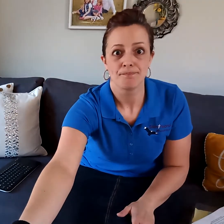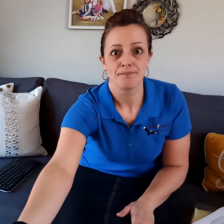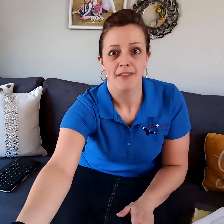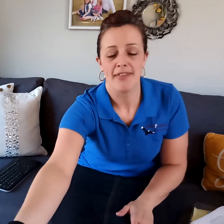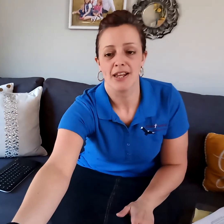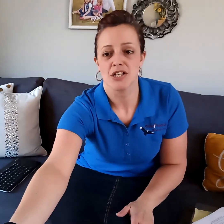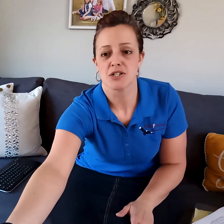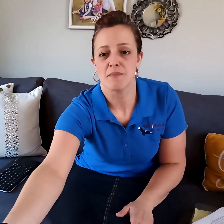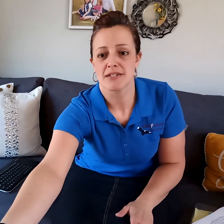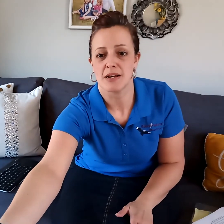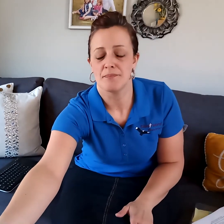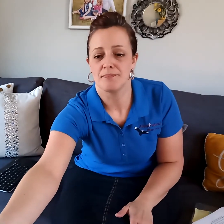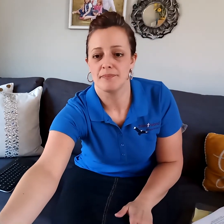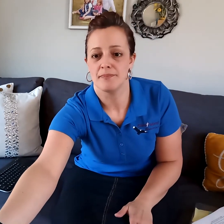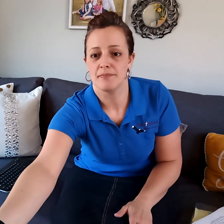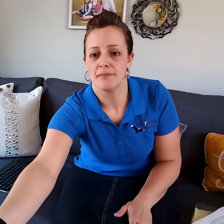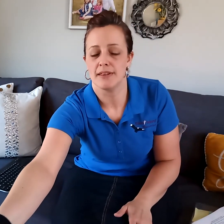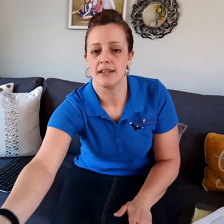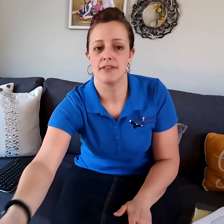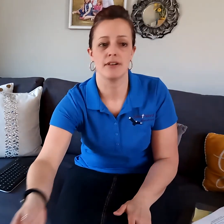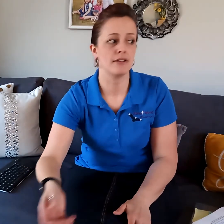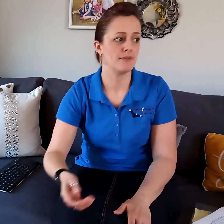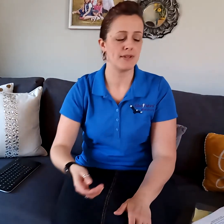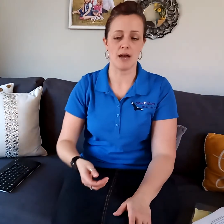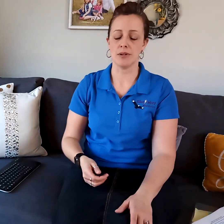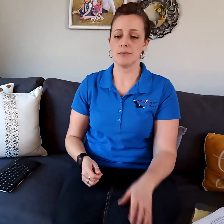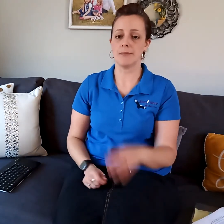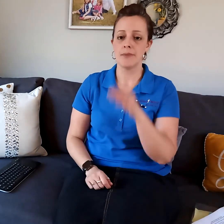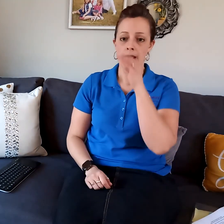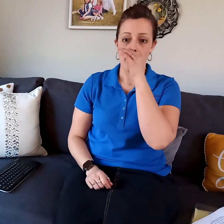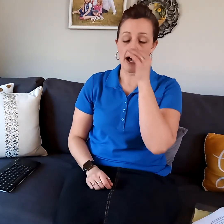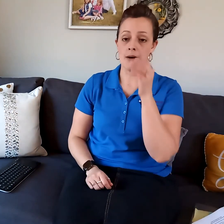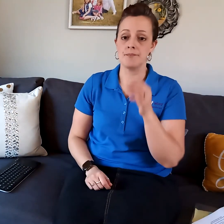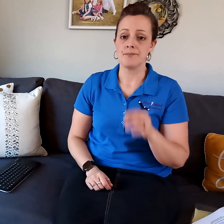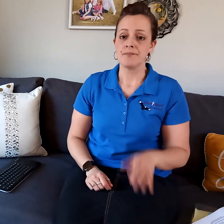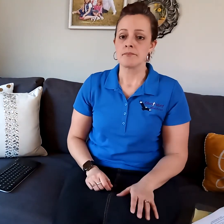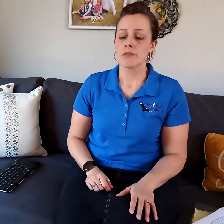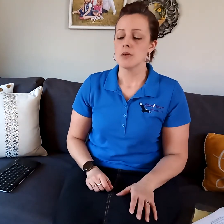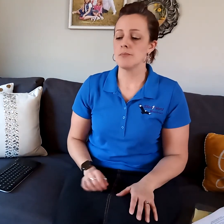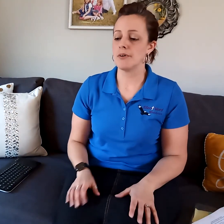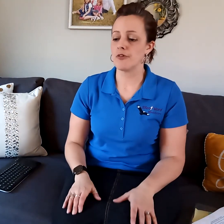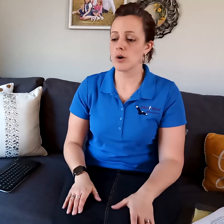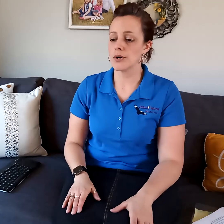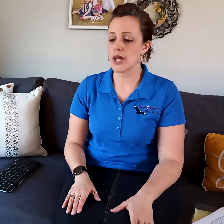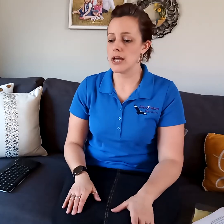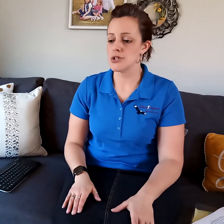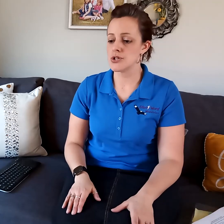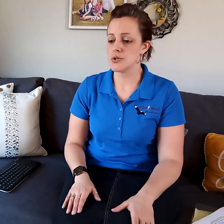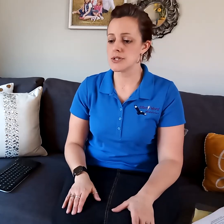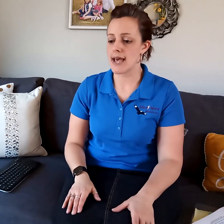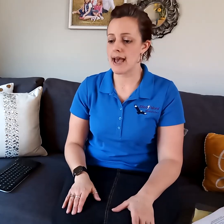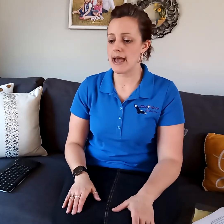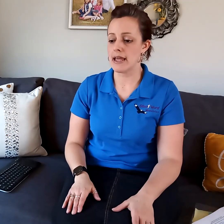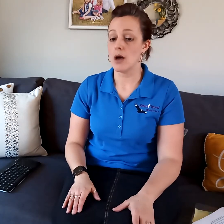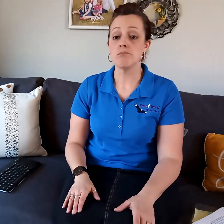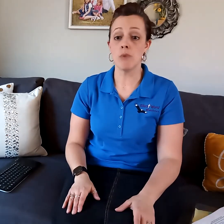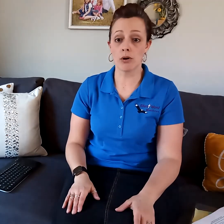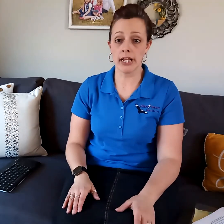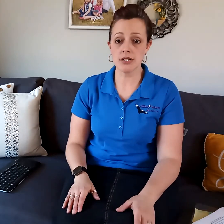I think I just messed up the tablet, but before we're done, to say mornings, if